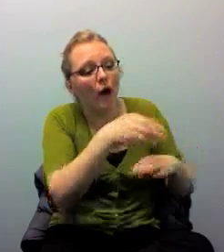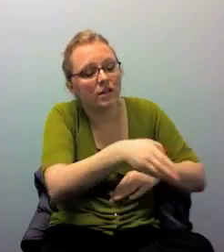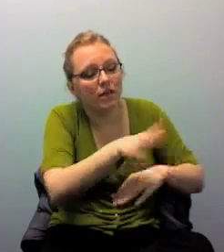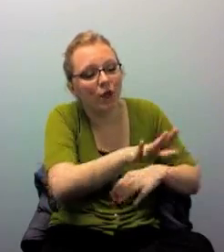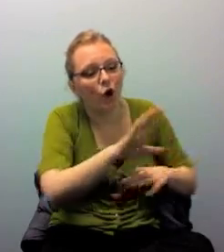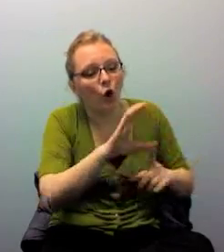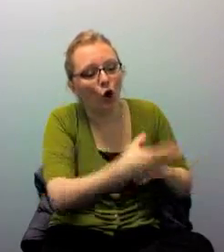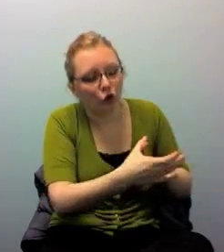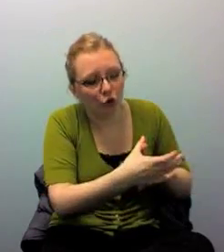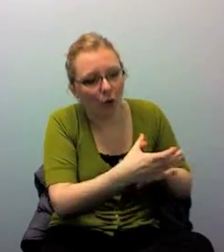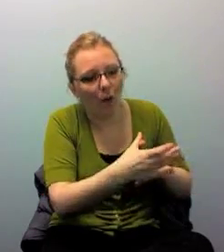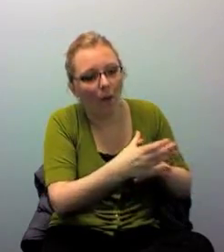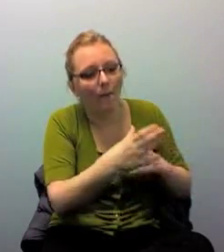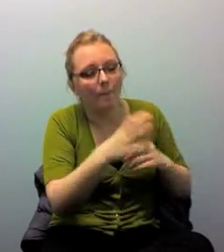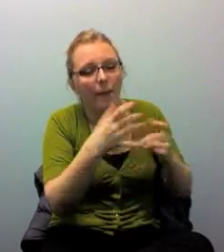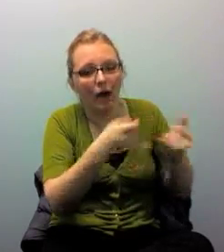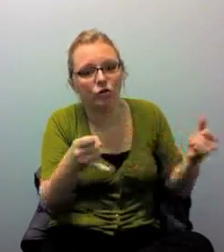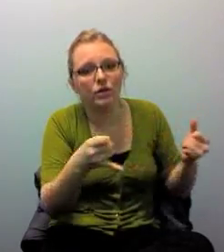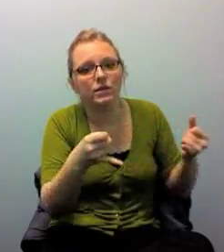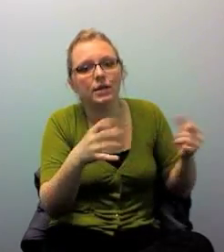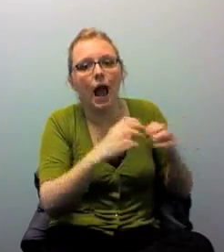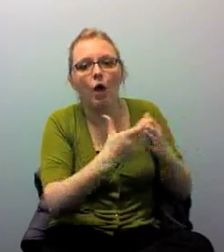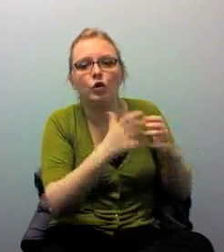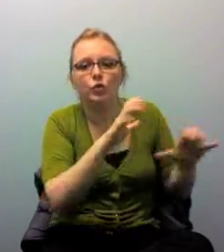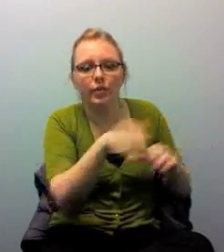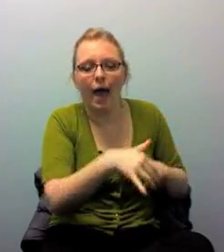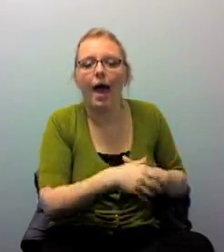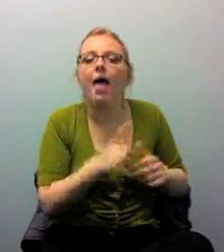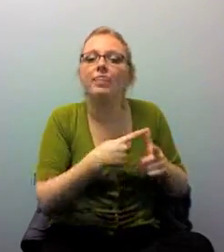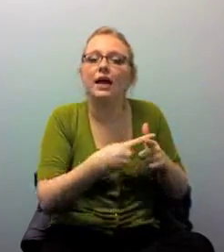of responding to them. And then discuss this exercise with the